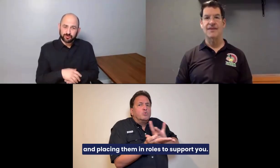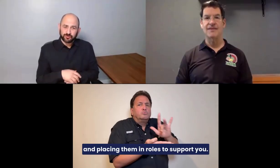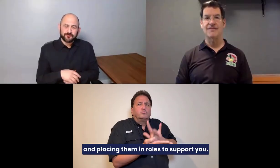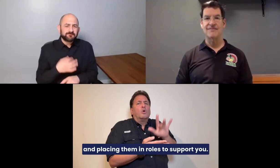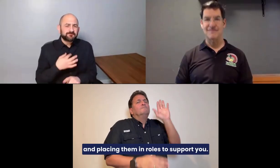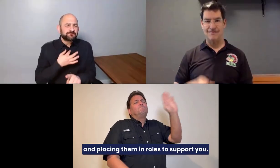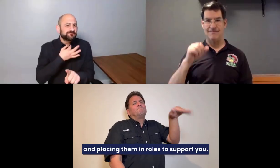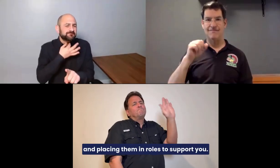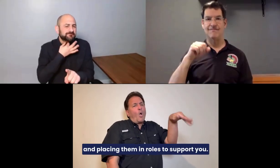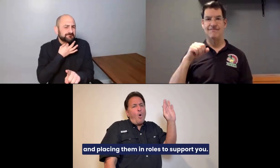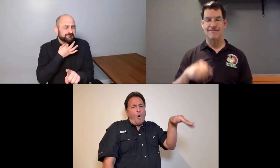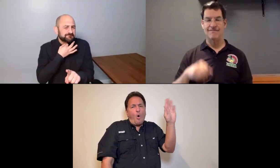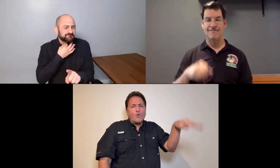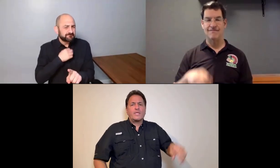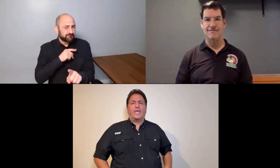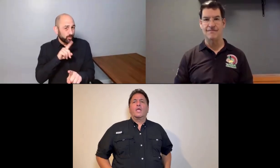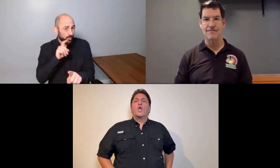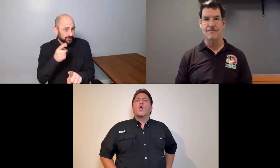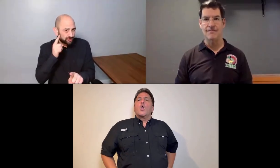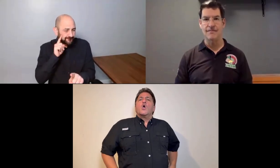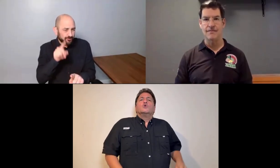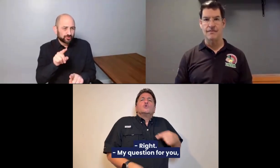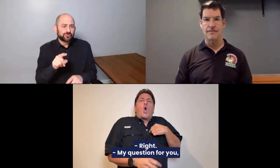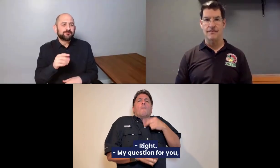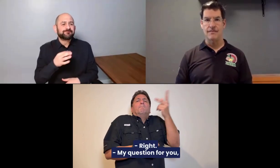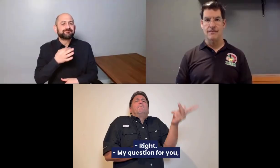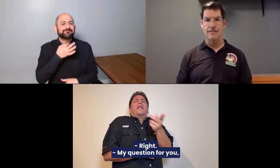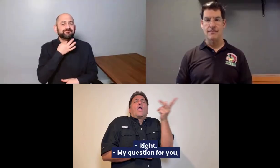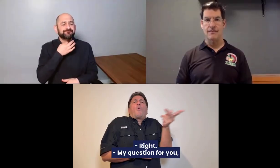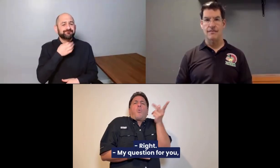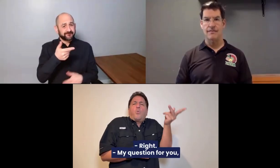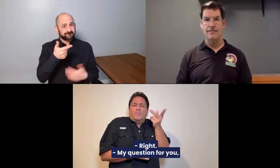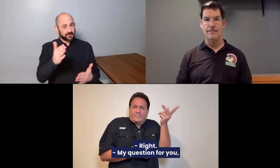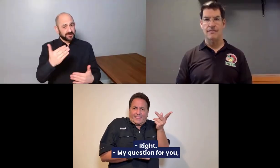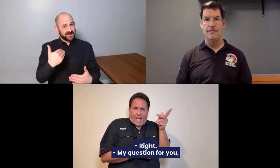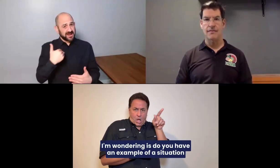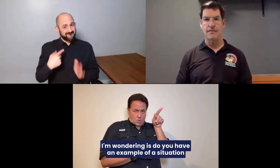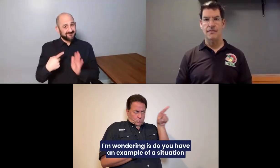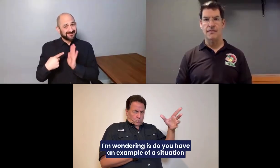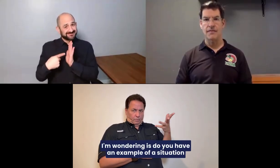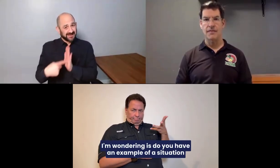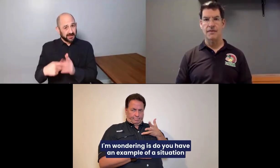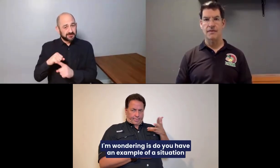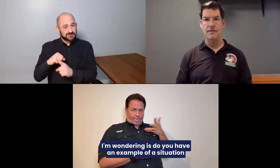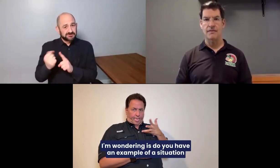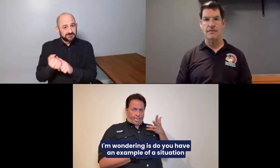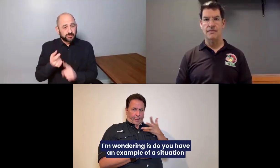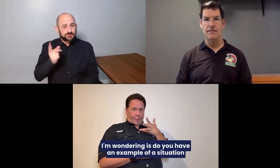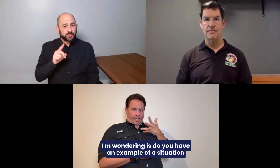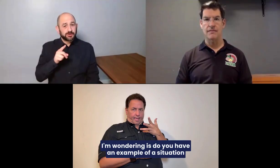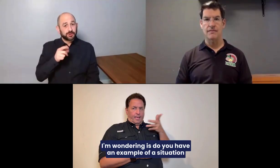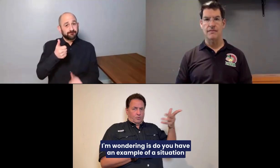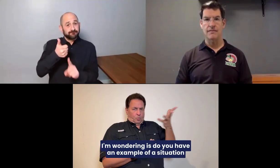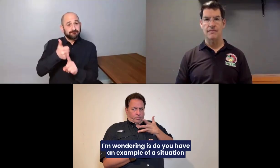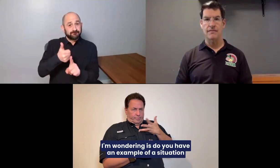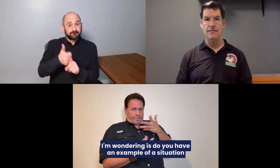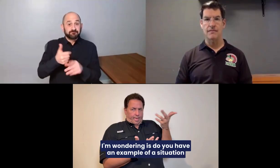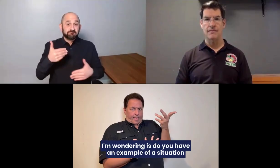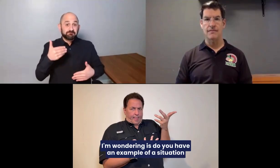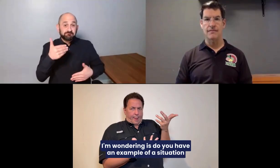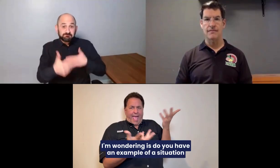placing them in roles to support you. Right. My question for you, I'm wondering, is do you have an example